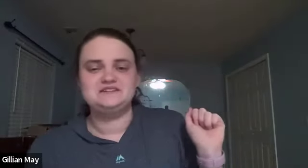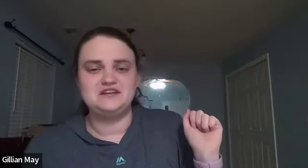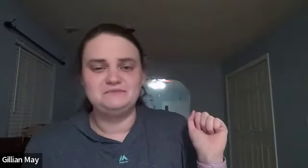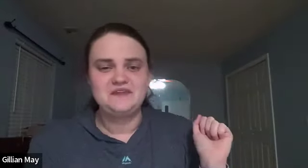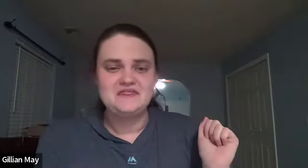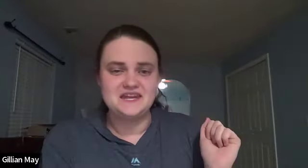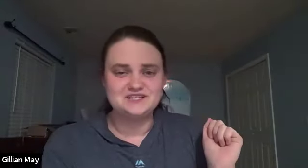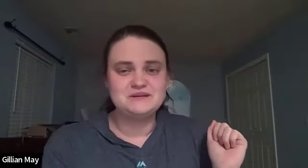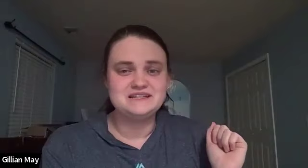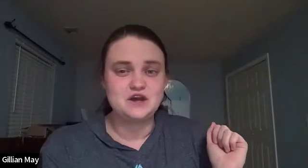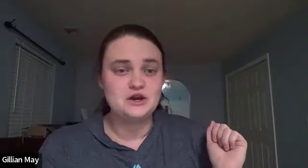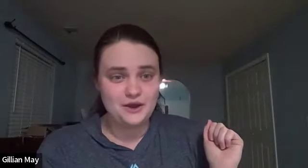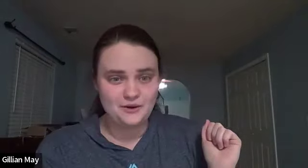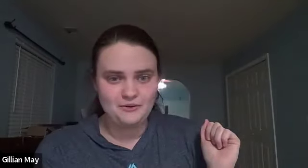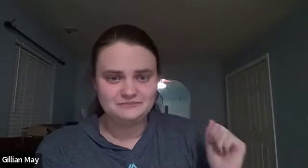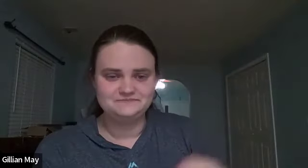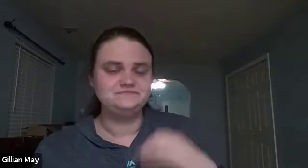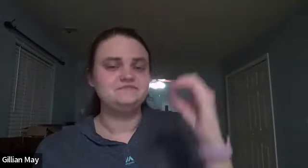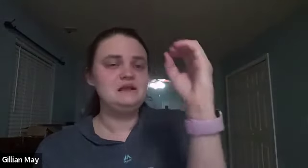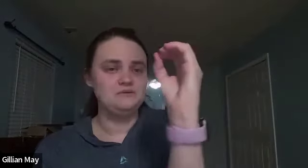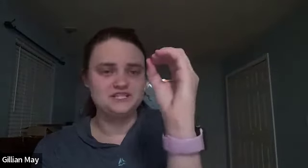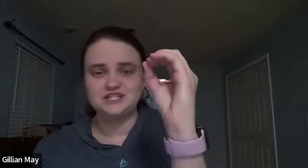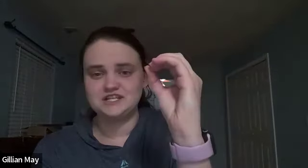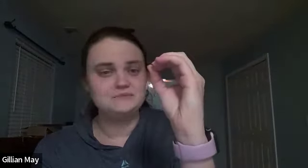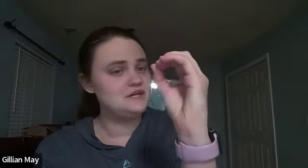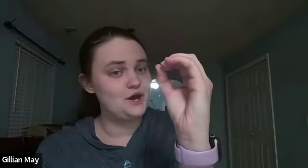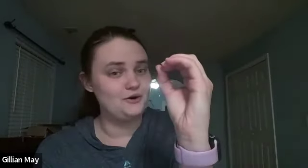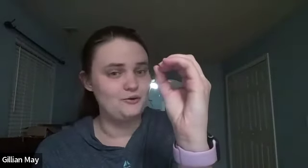So the next one is our O, which is just going to be O.